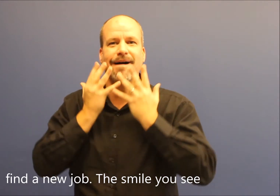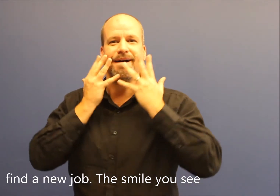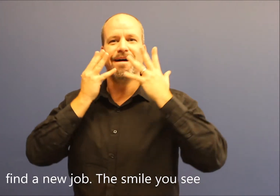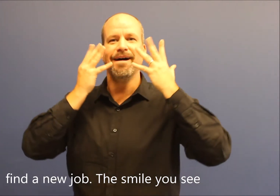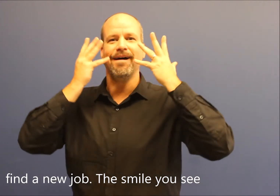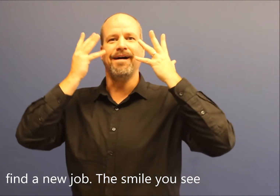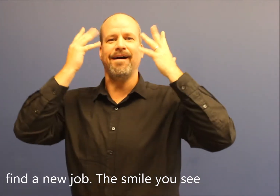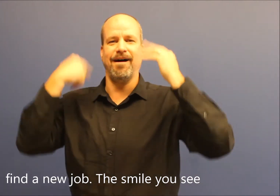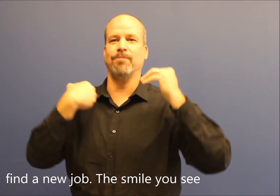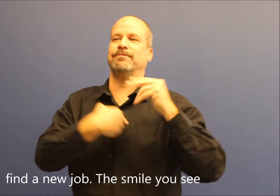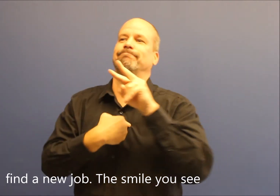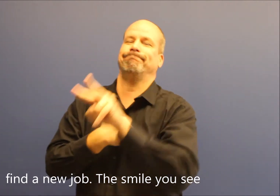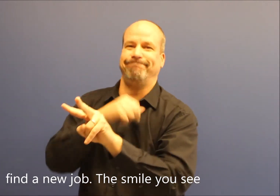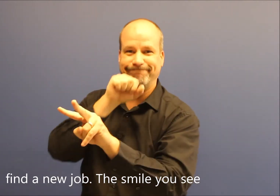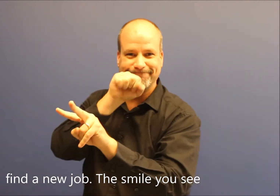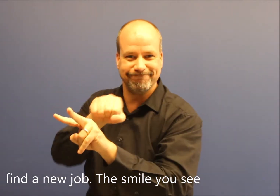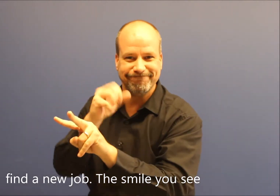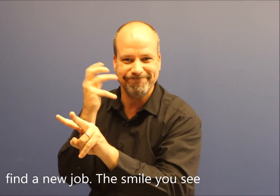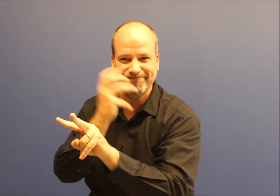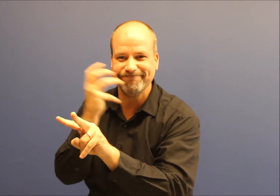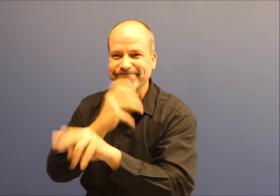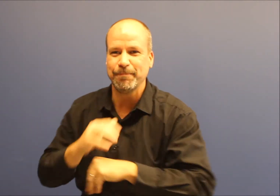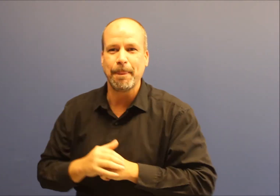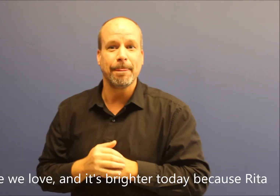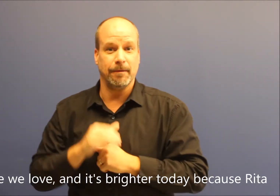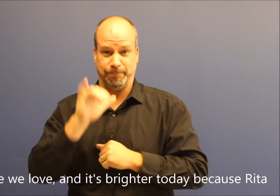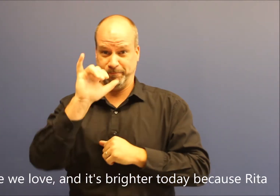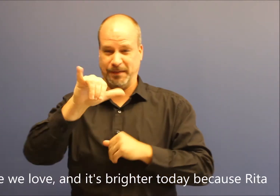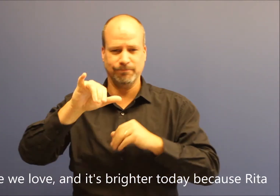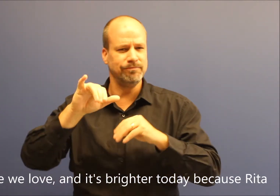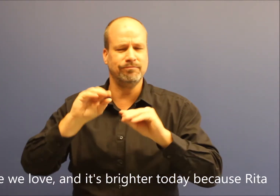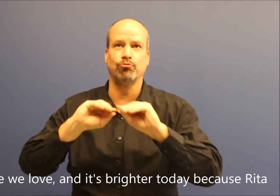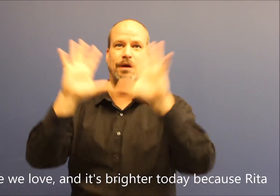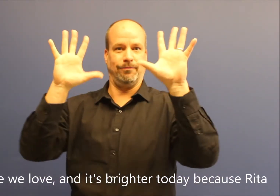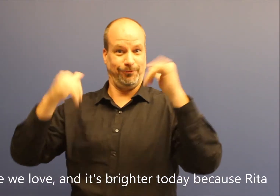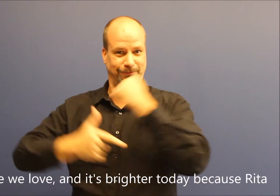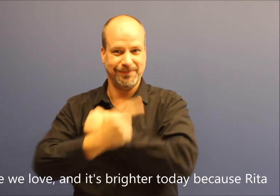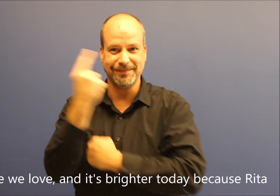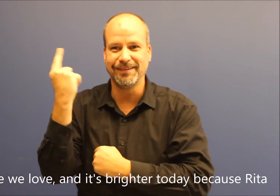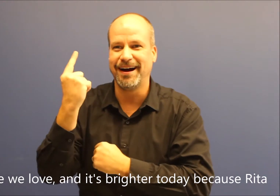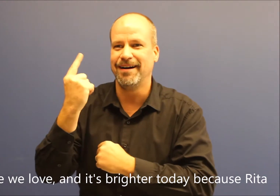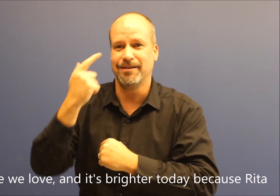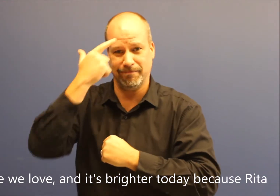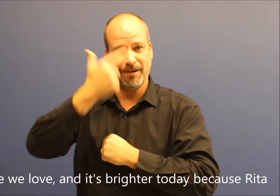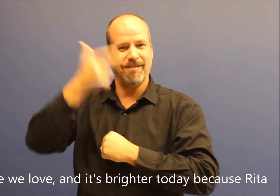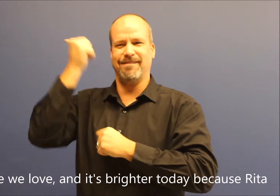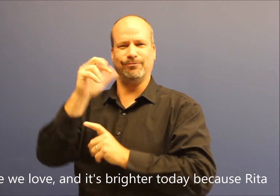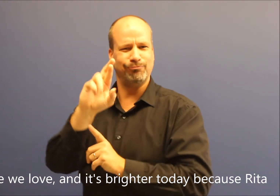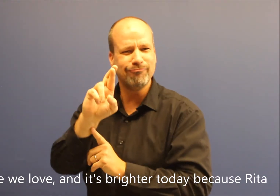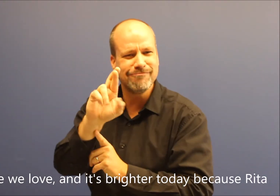The smile you see is the smile we love, and it's brighter today